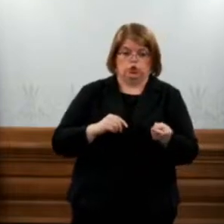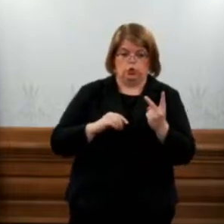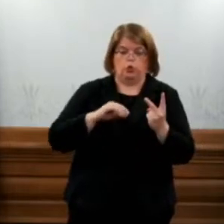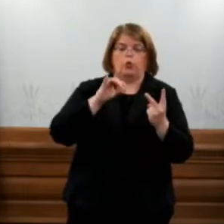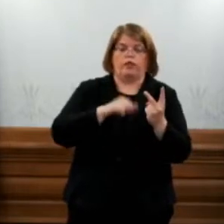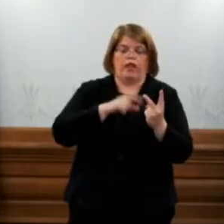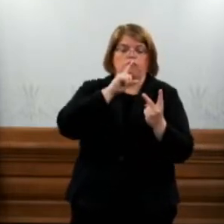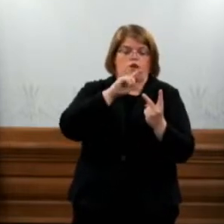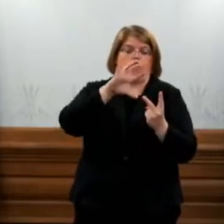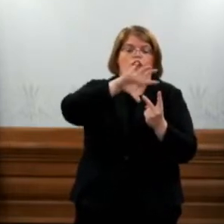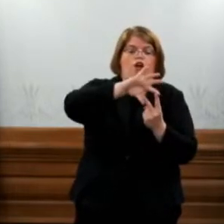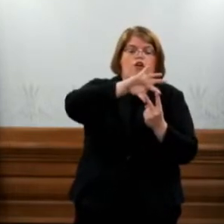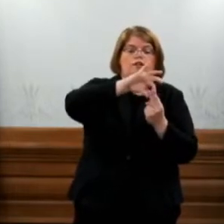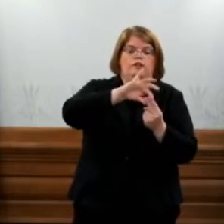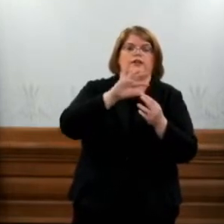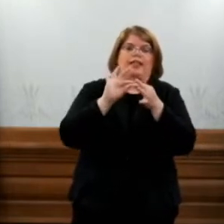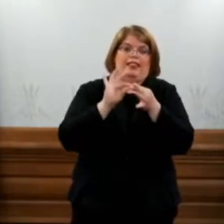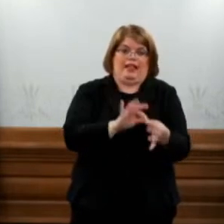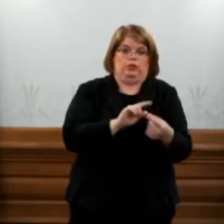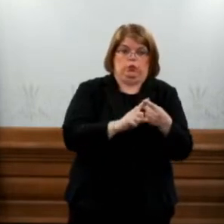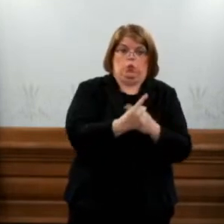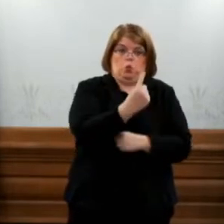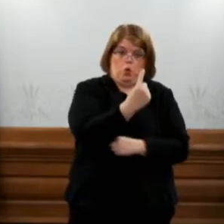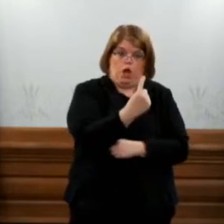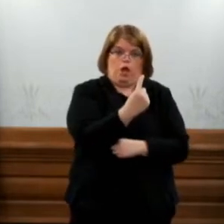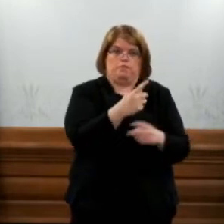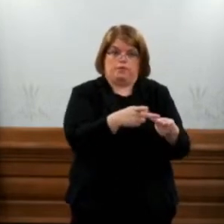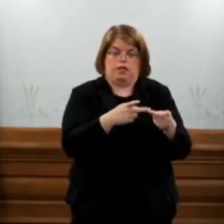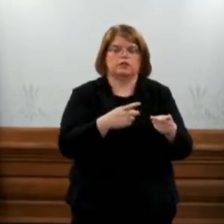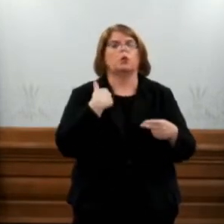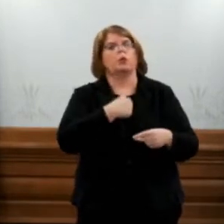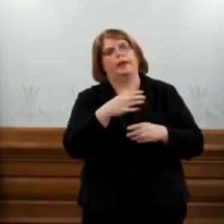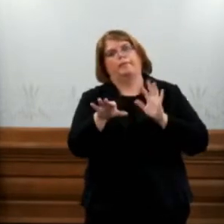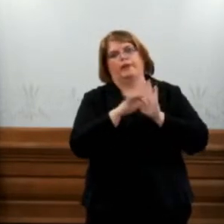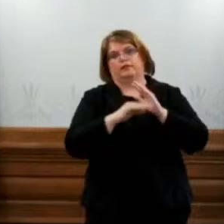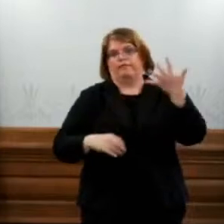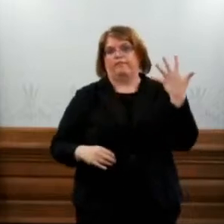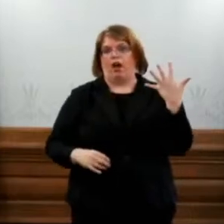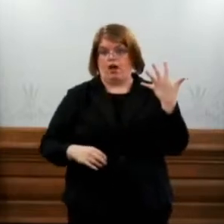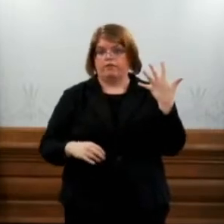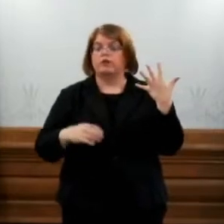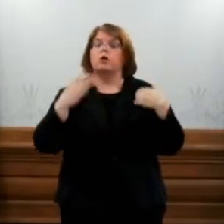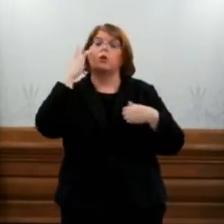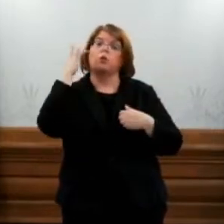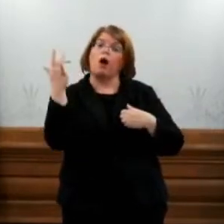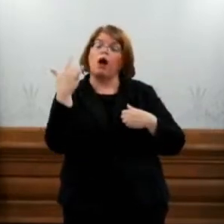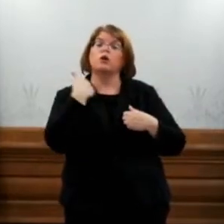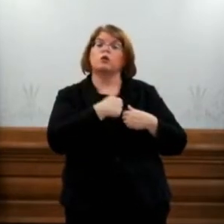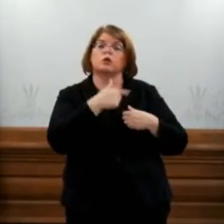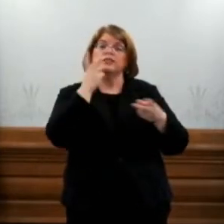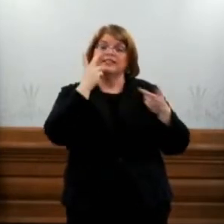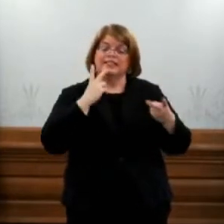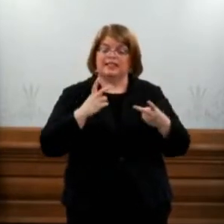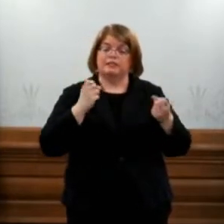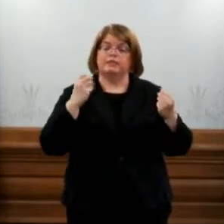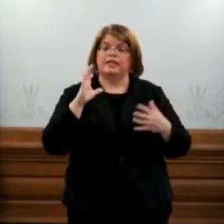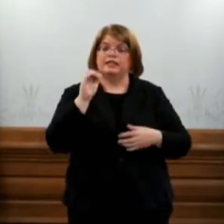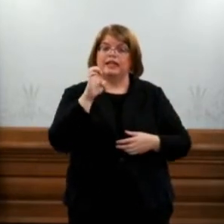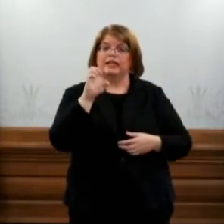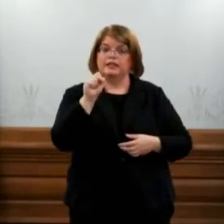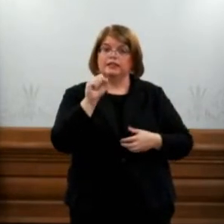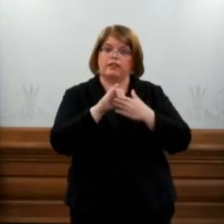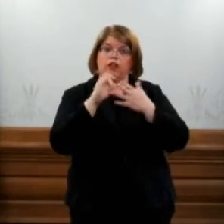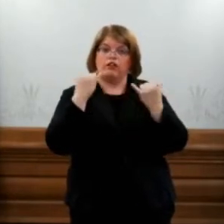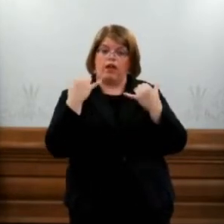epidemiologically linked to one entity. We've chosen 5 because for the most part, you're getting cases that are getting